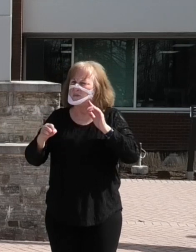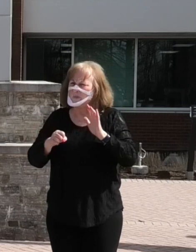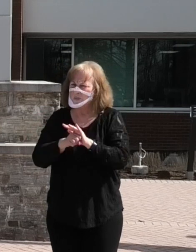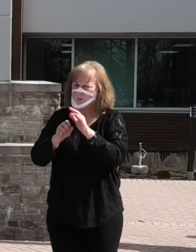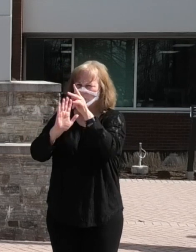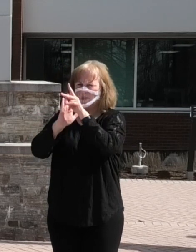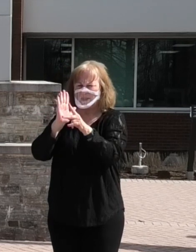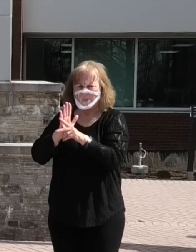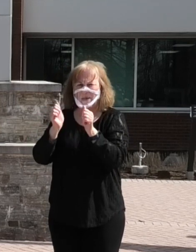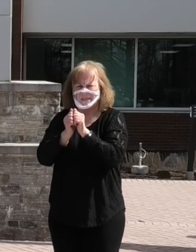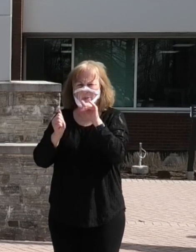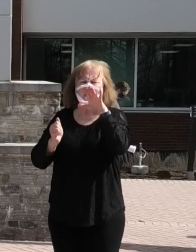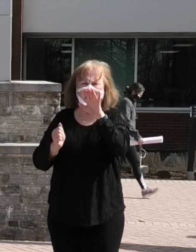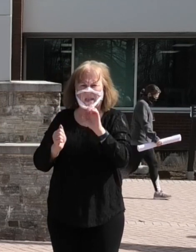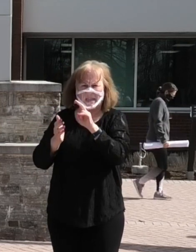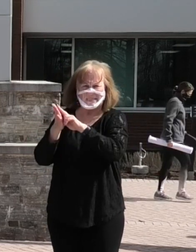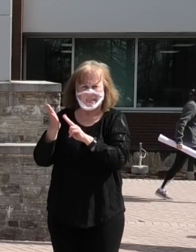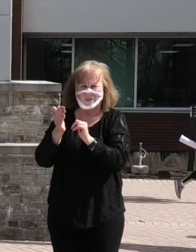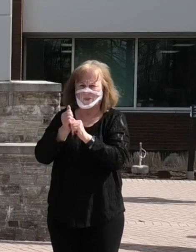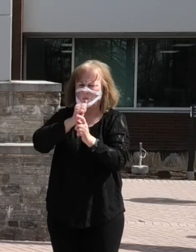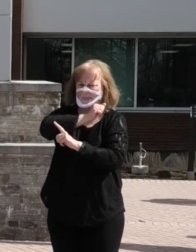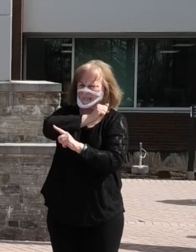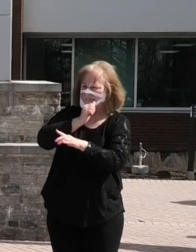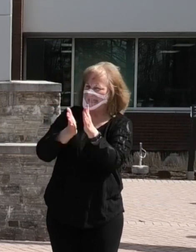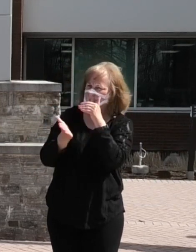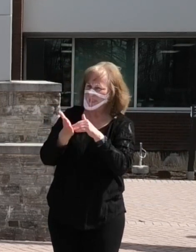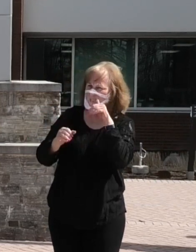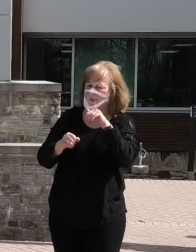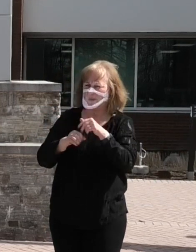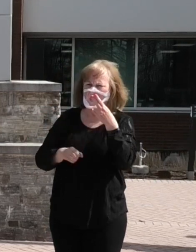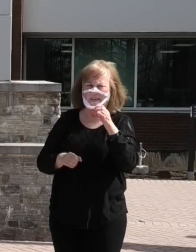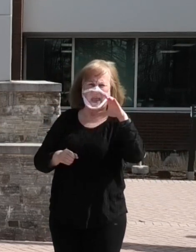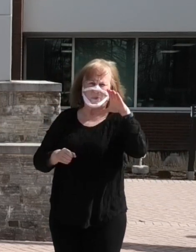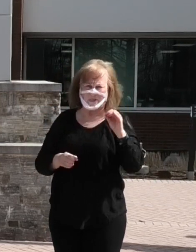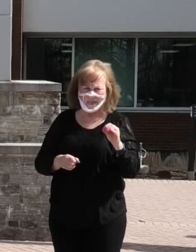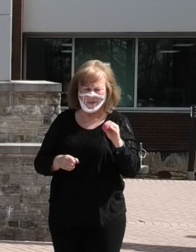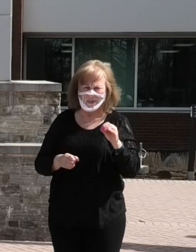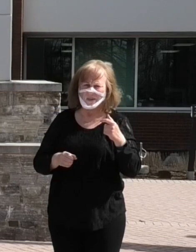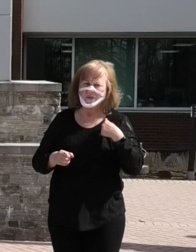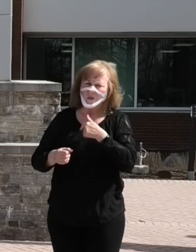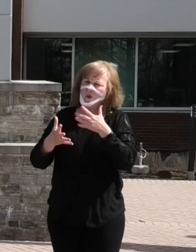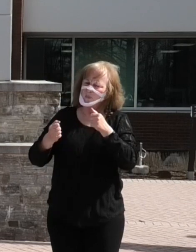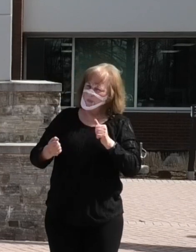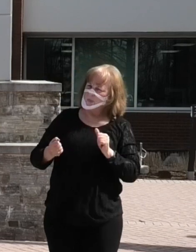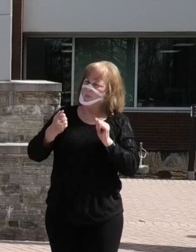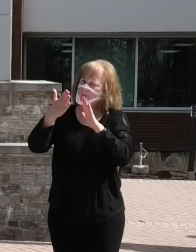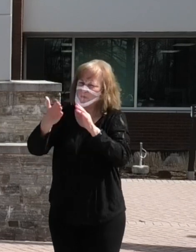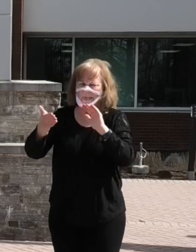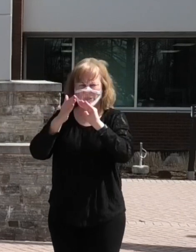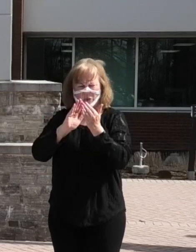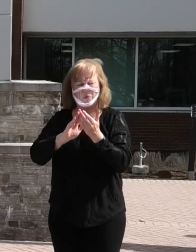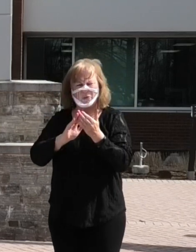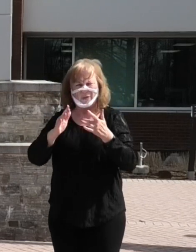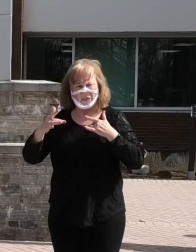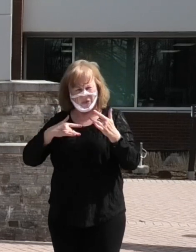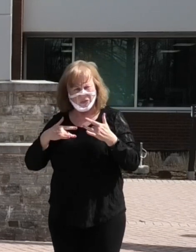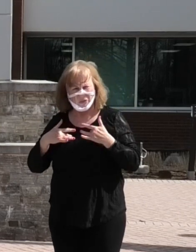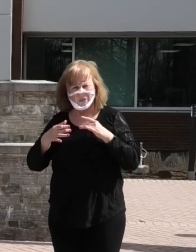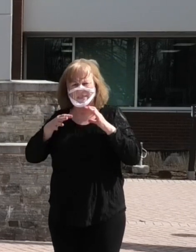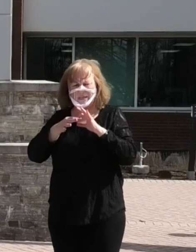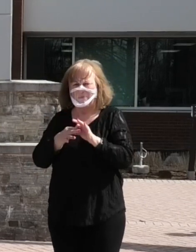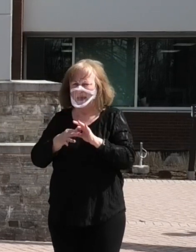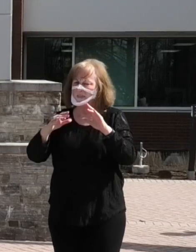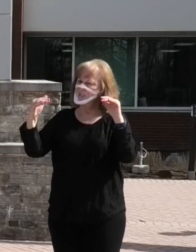the ICE contract with the detention center in Howard County addressed community concerns